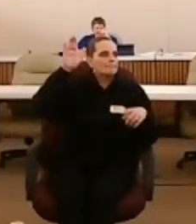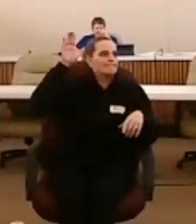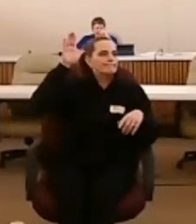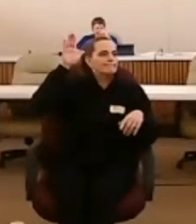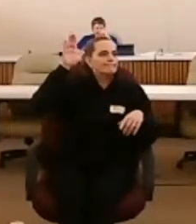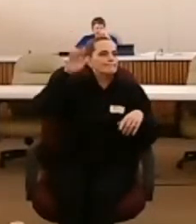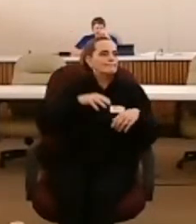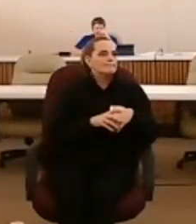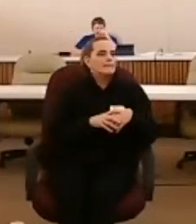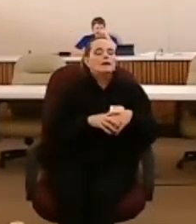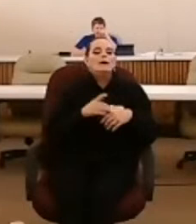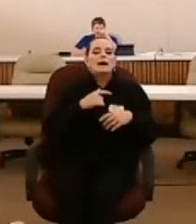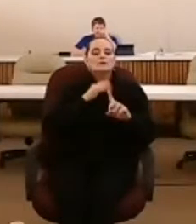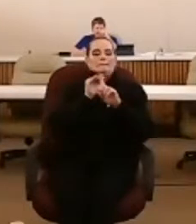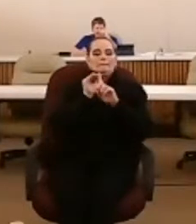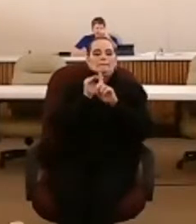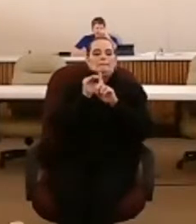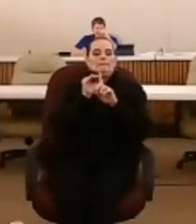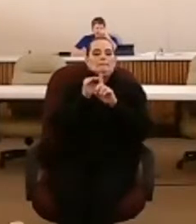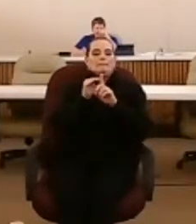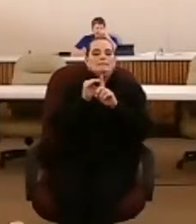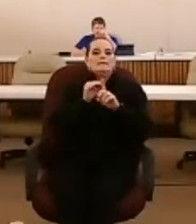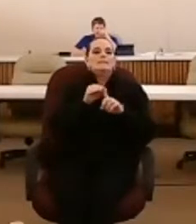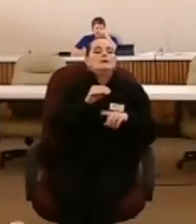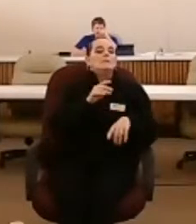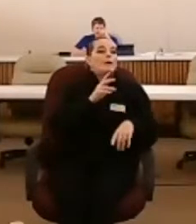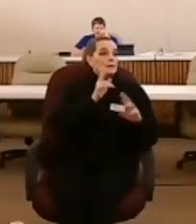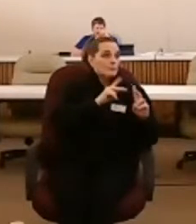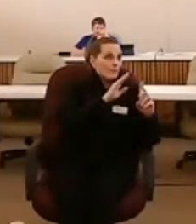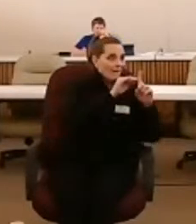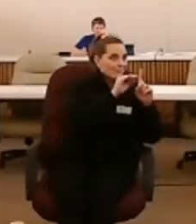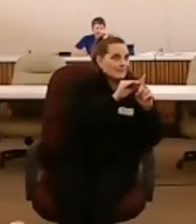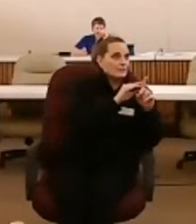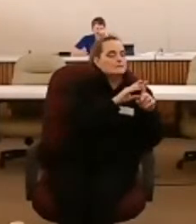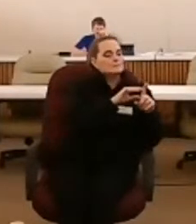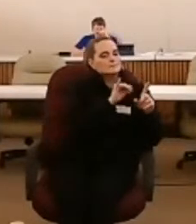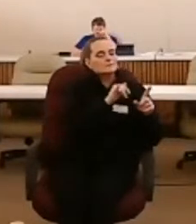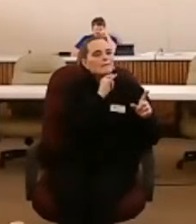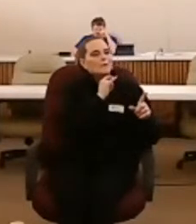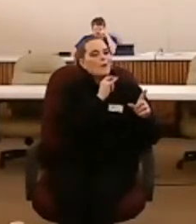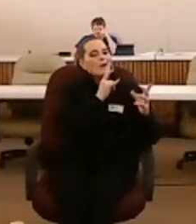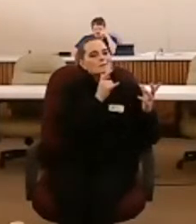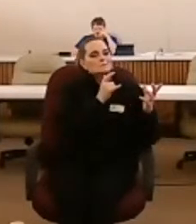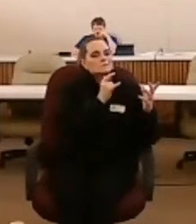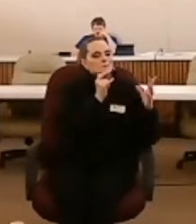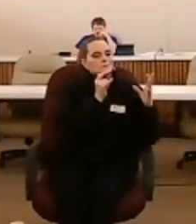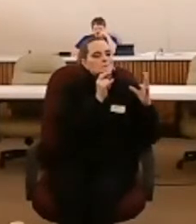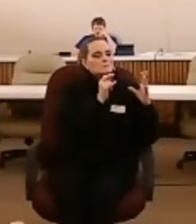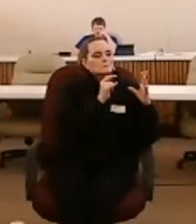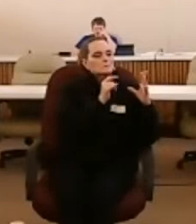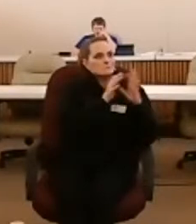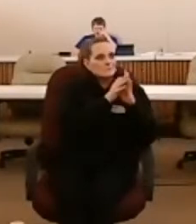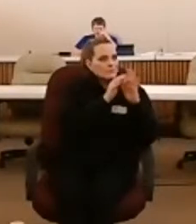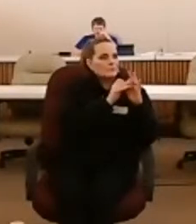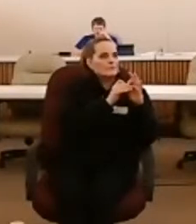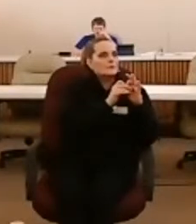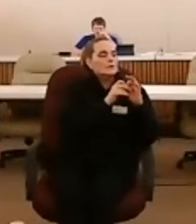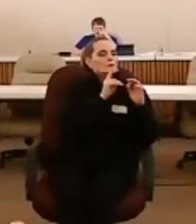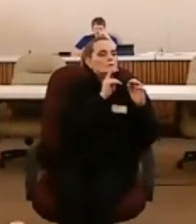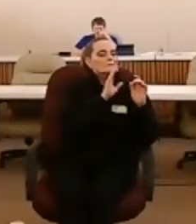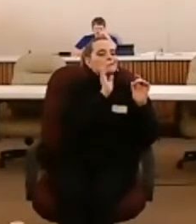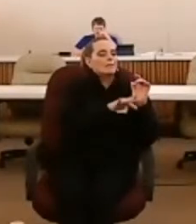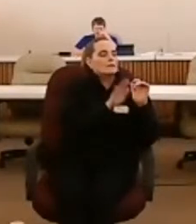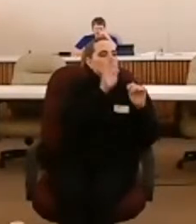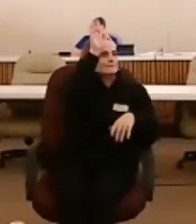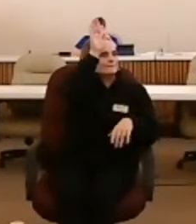to remind the folks that are online that if they would like to speak during the public hearing, to go ahead and select the raise